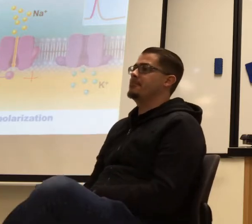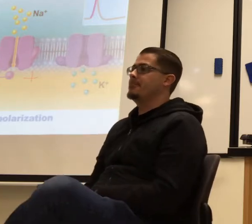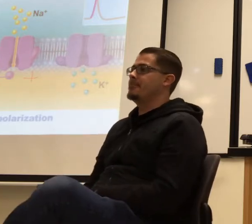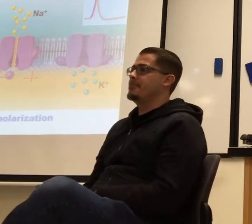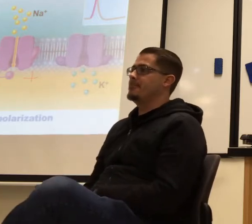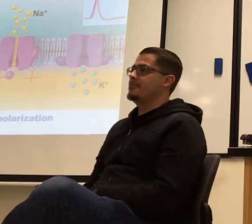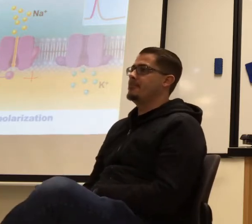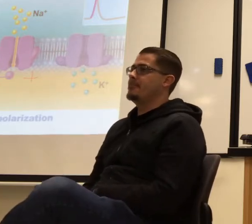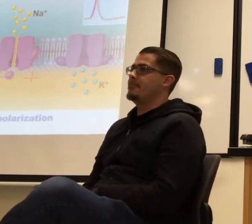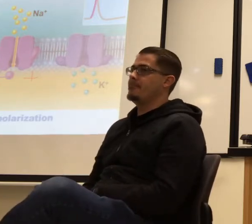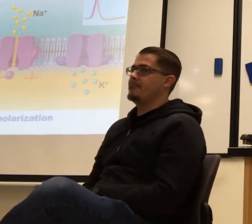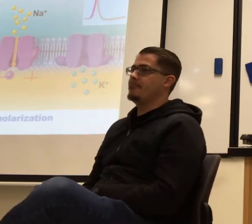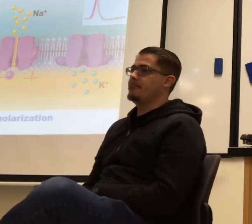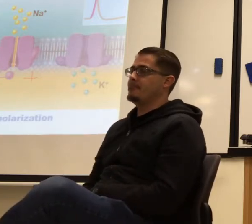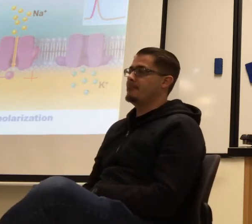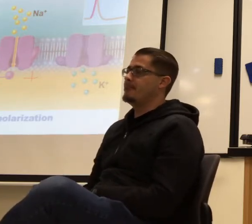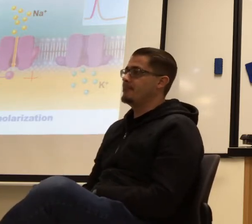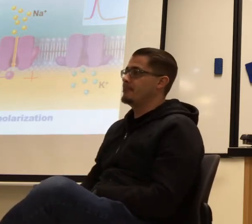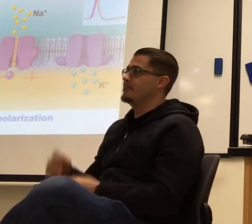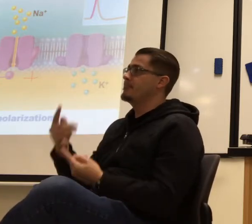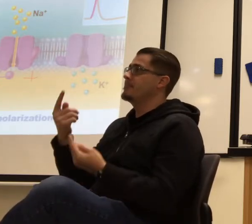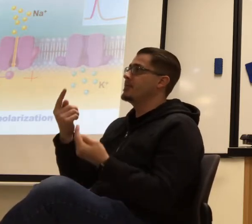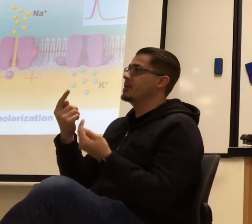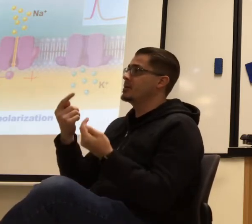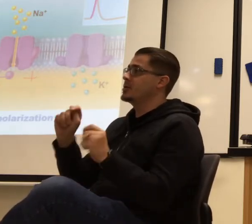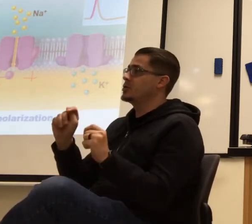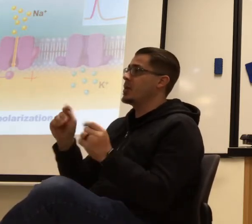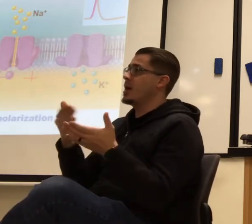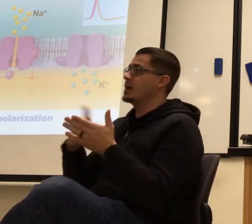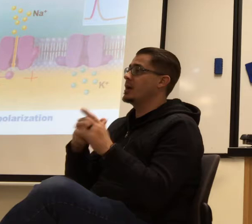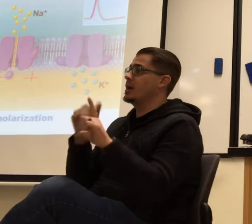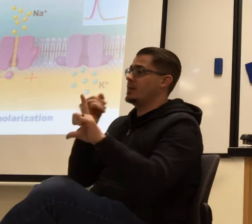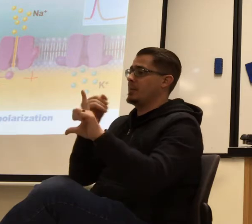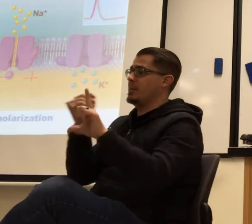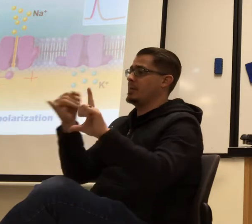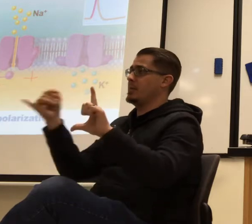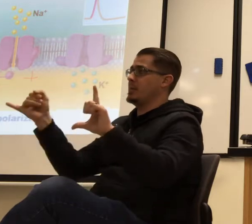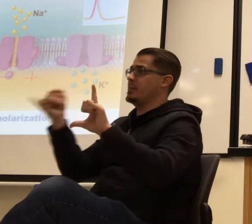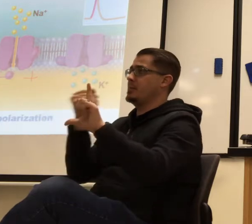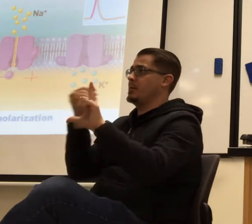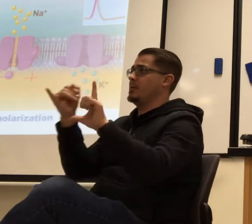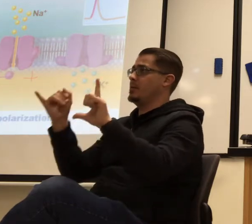Well, let's try again and try to stimulate here.